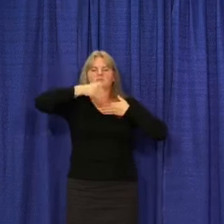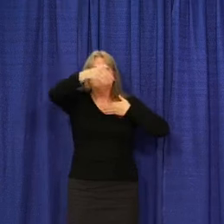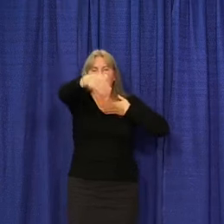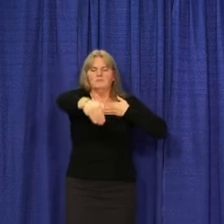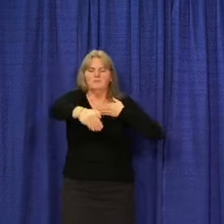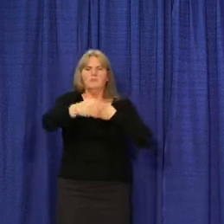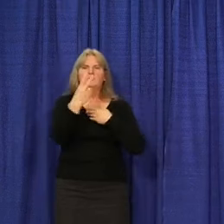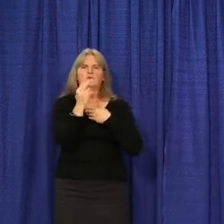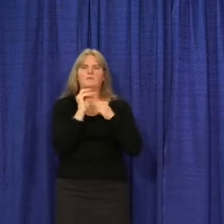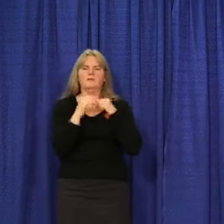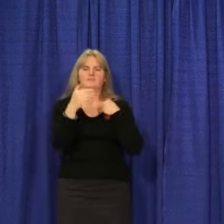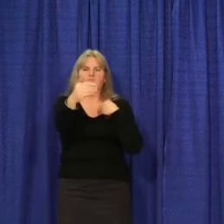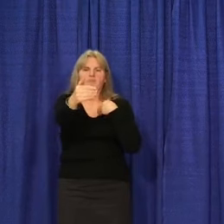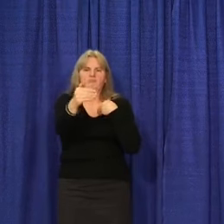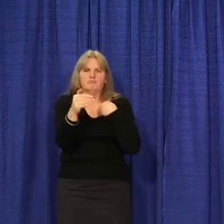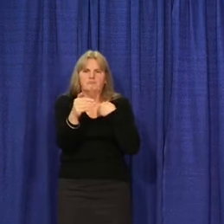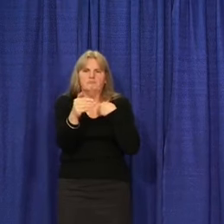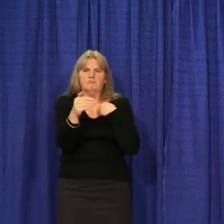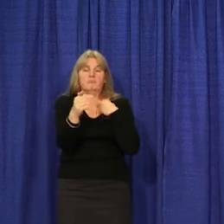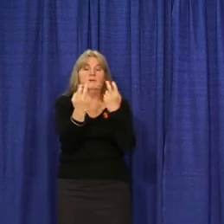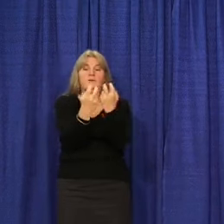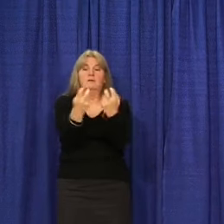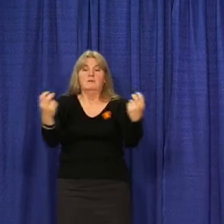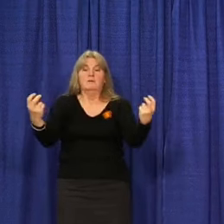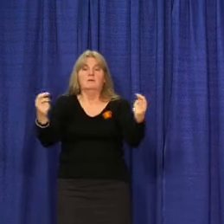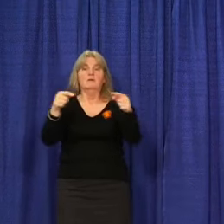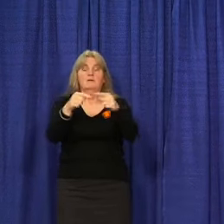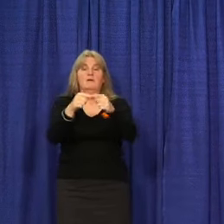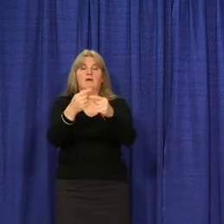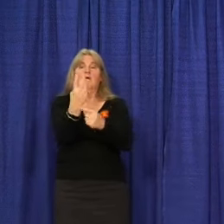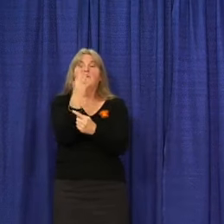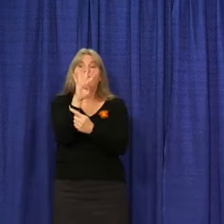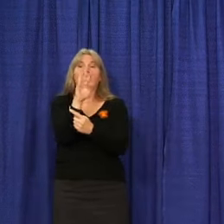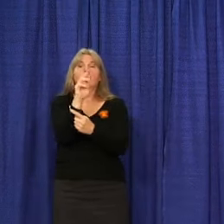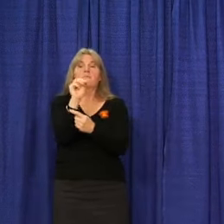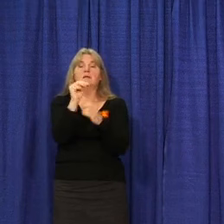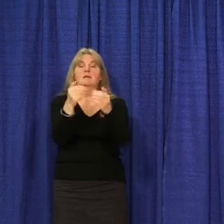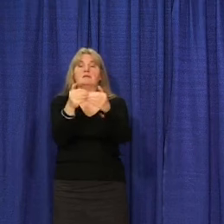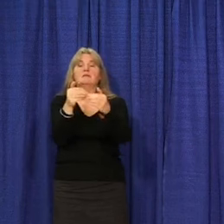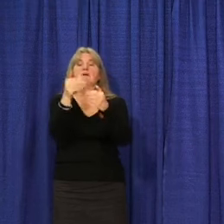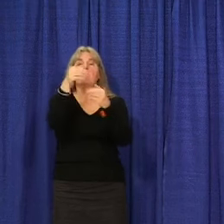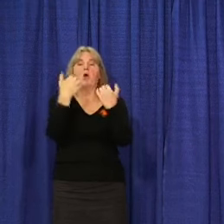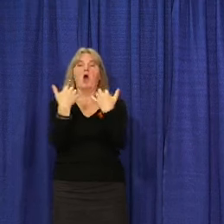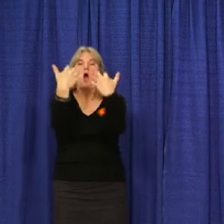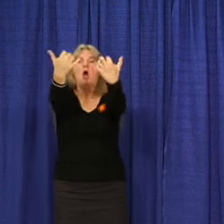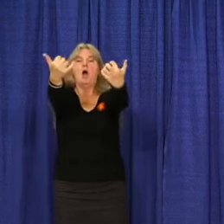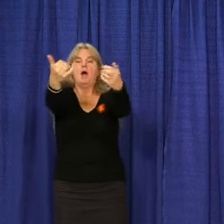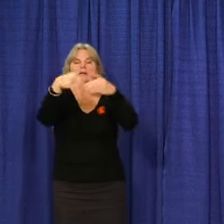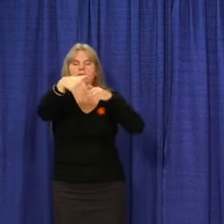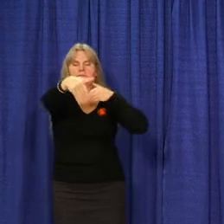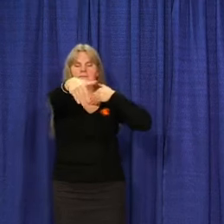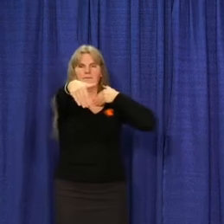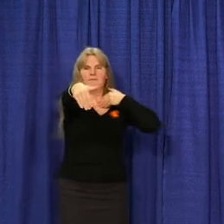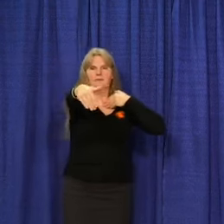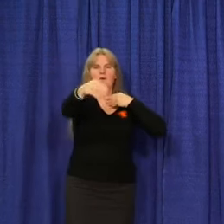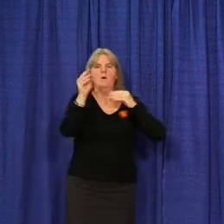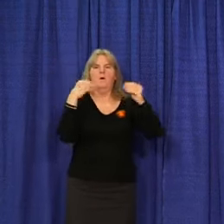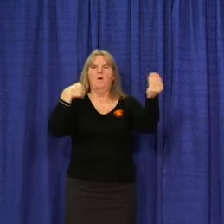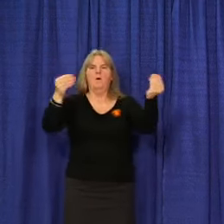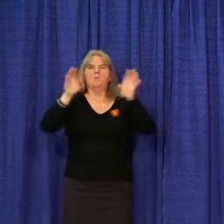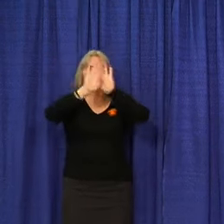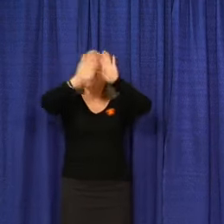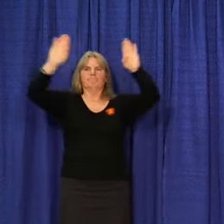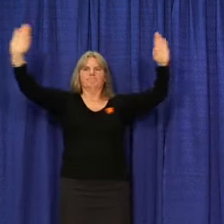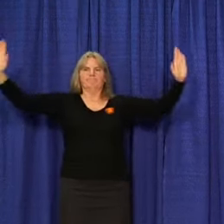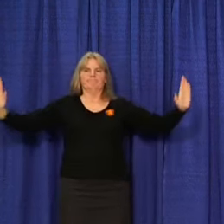distance. And performers should maintain 4 meters from the audience or be separated by a barrier, such as